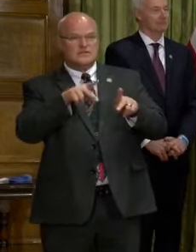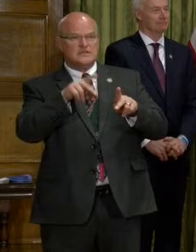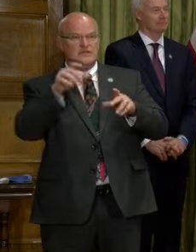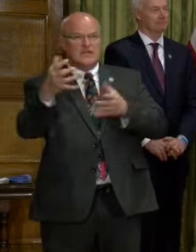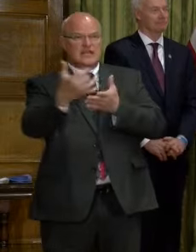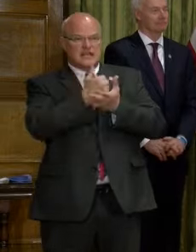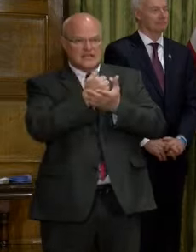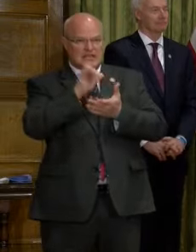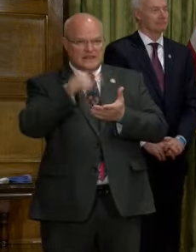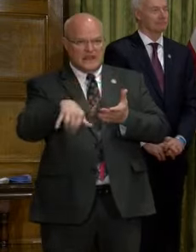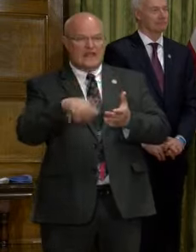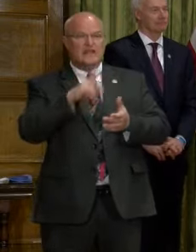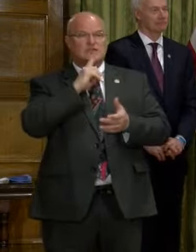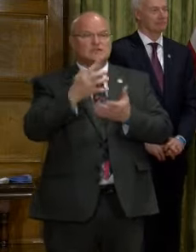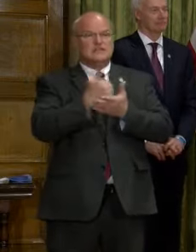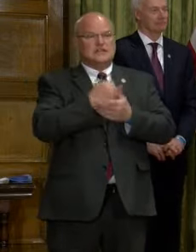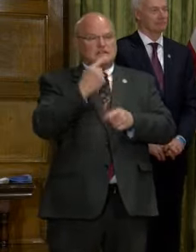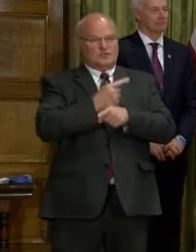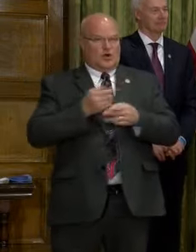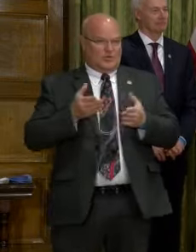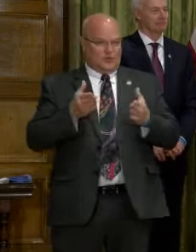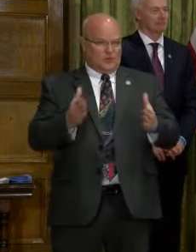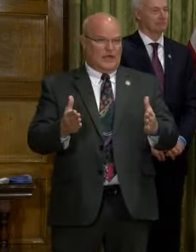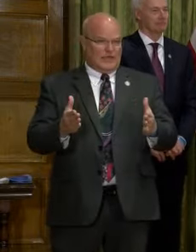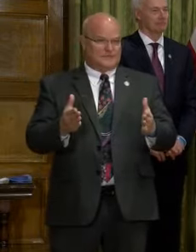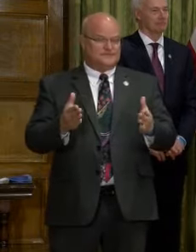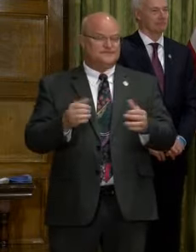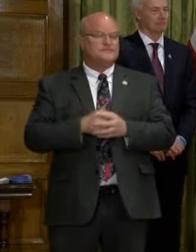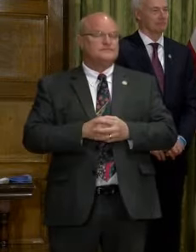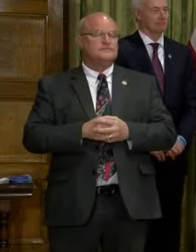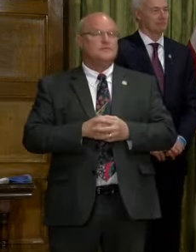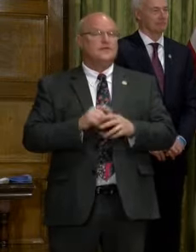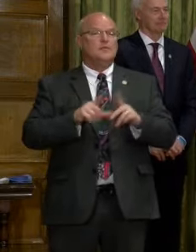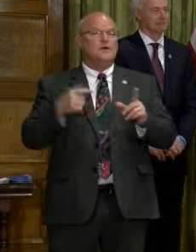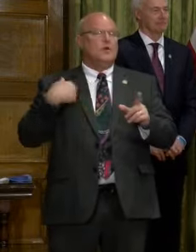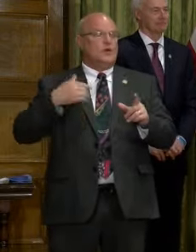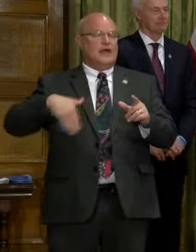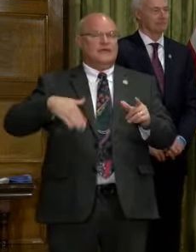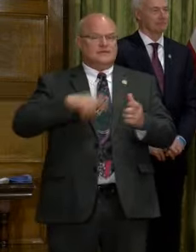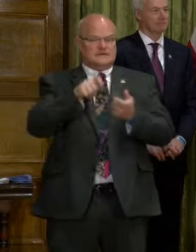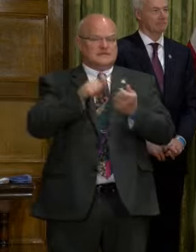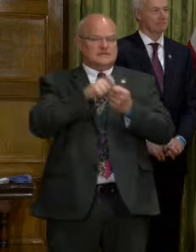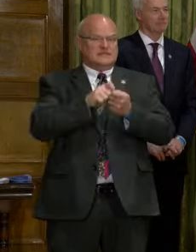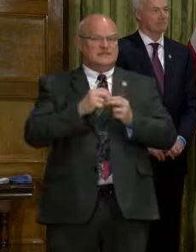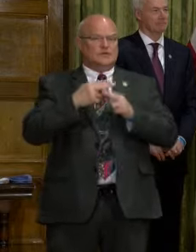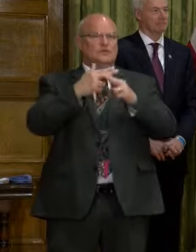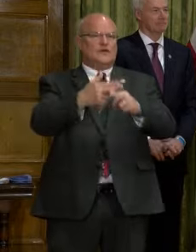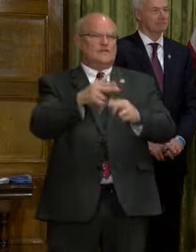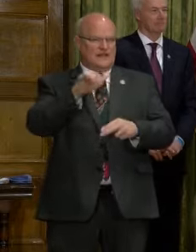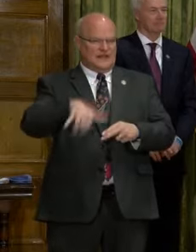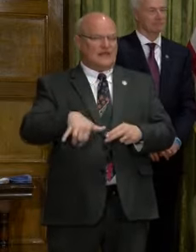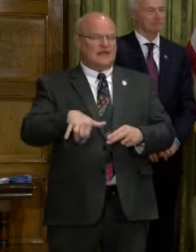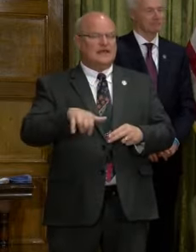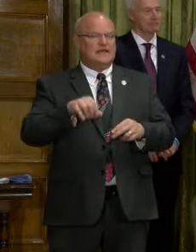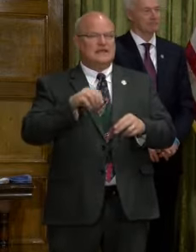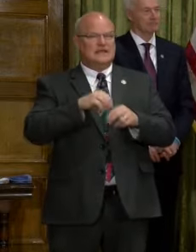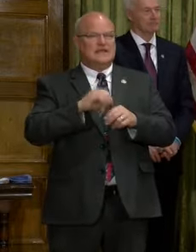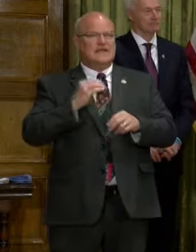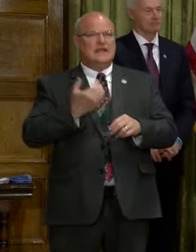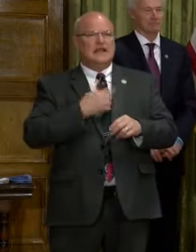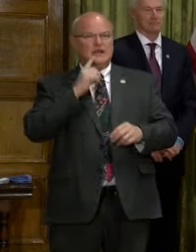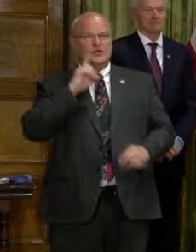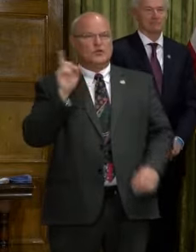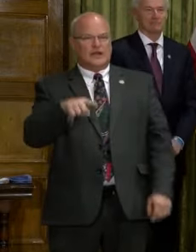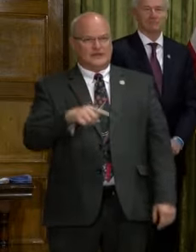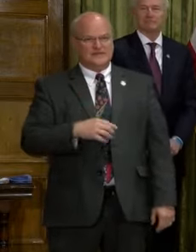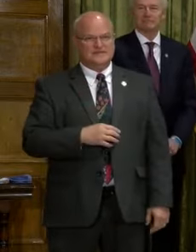collected and are sure that it was collected in a proper fashion. But we haven't made specific reference to that in our